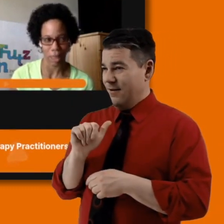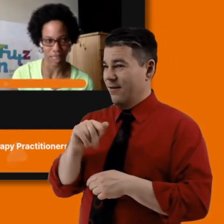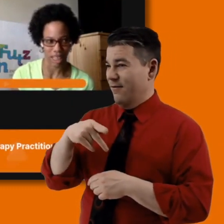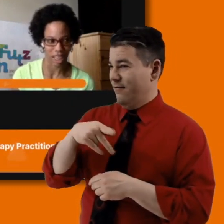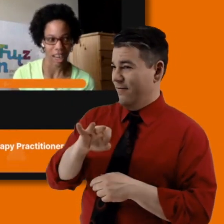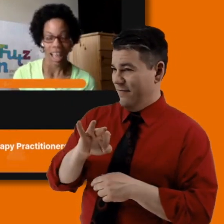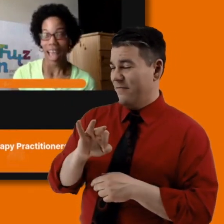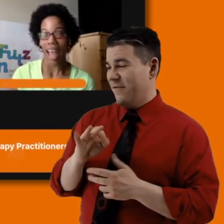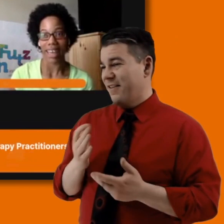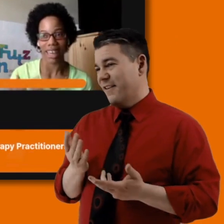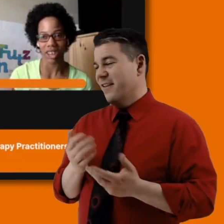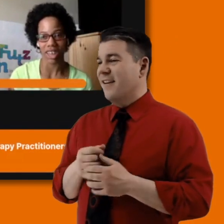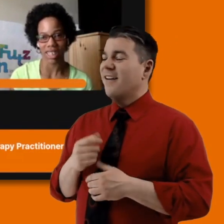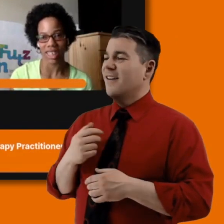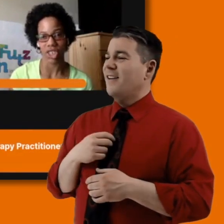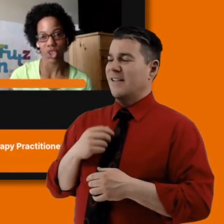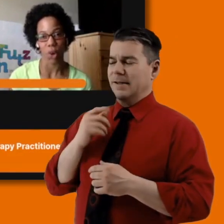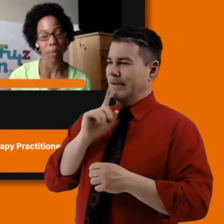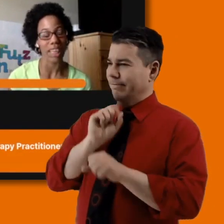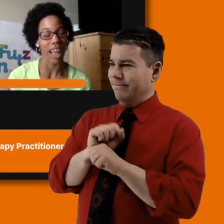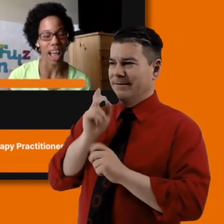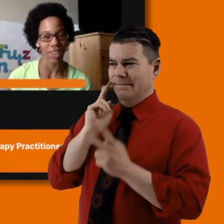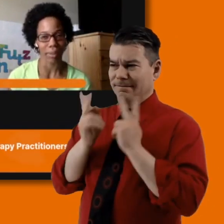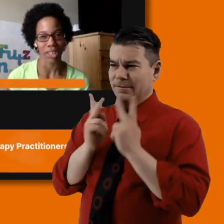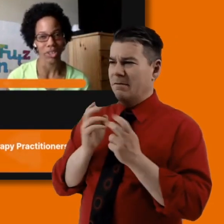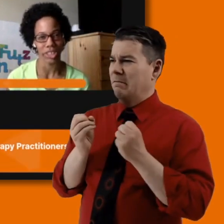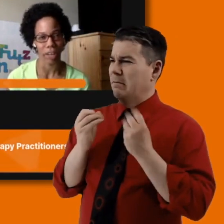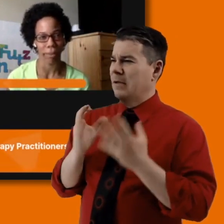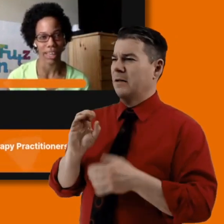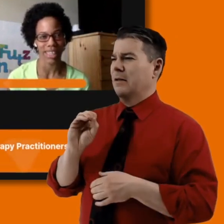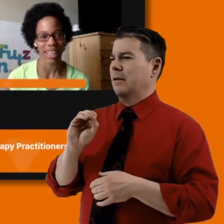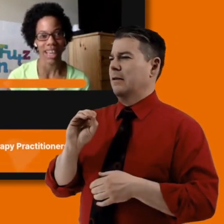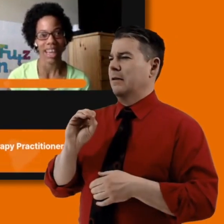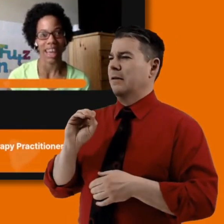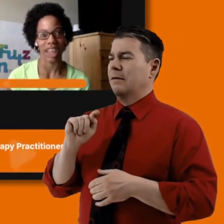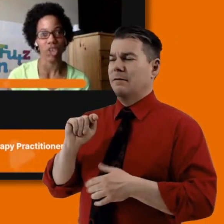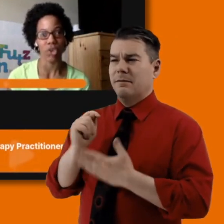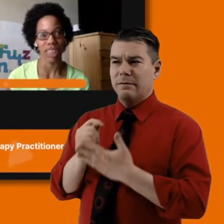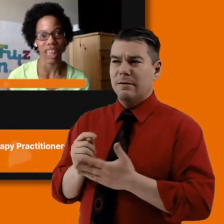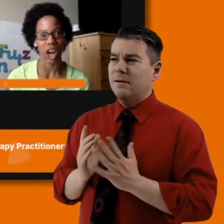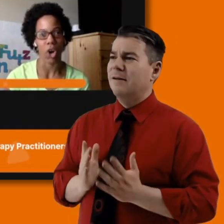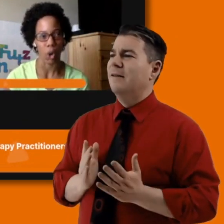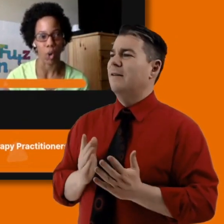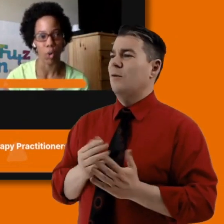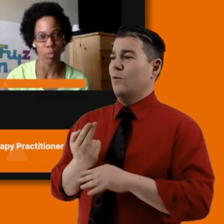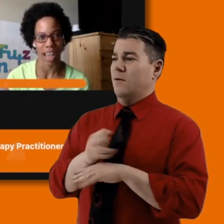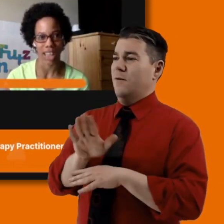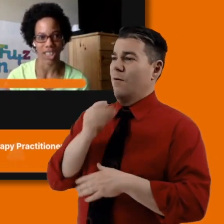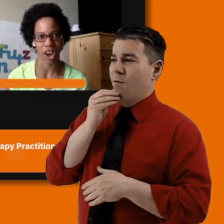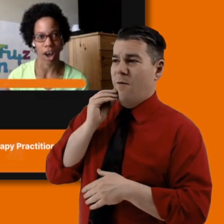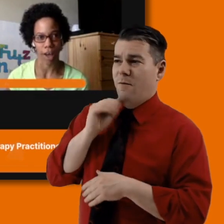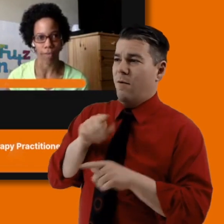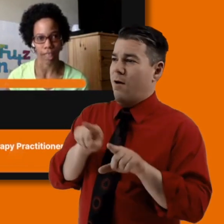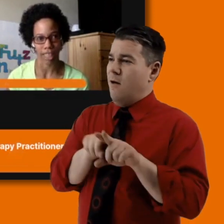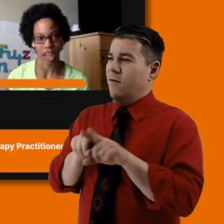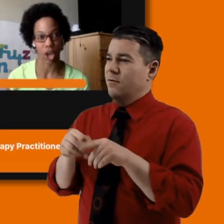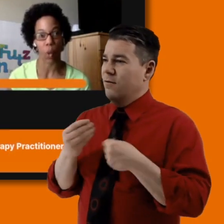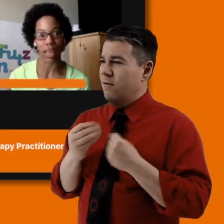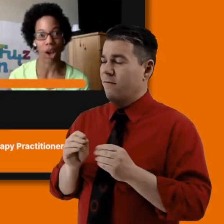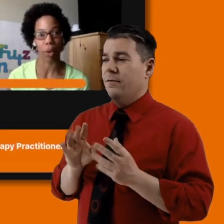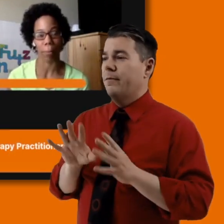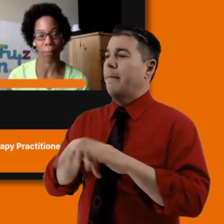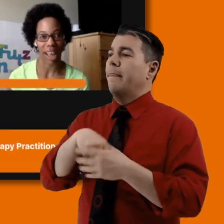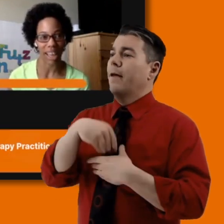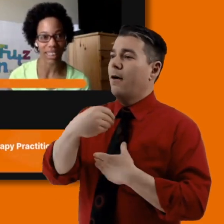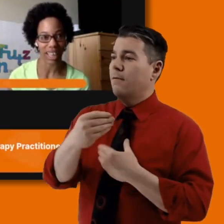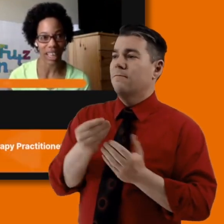media person, I literally see so many occupational therapists like using their homes as their office and going